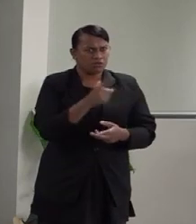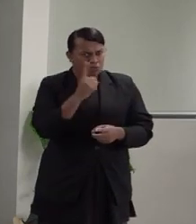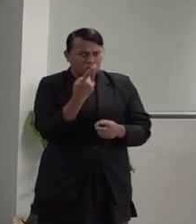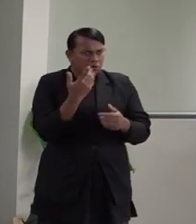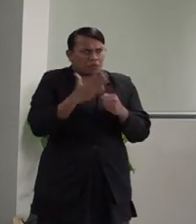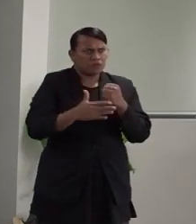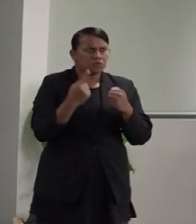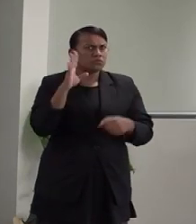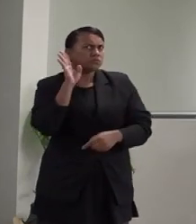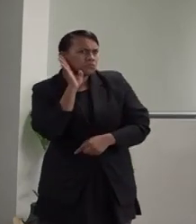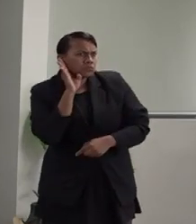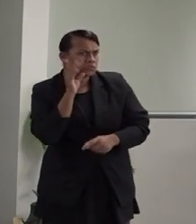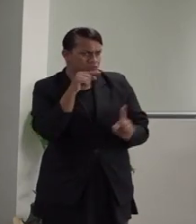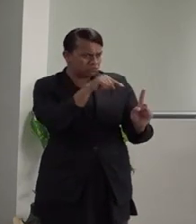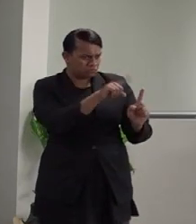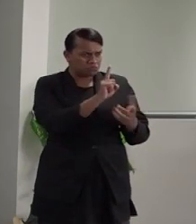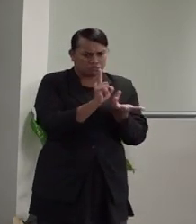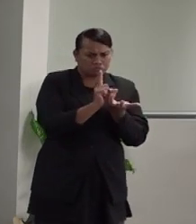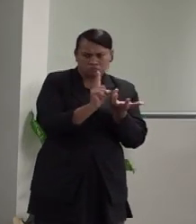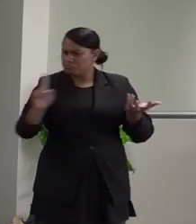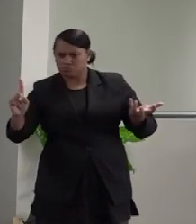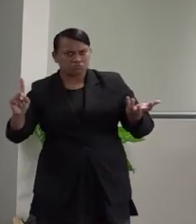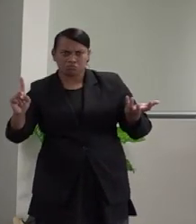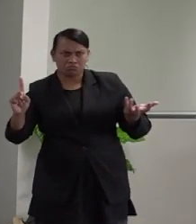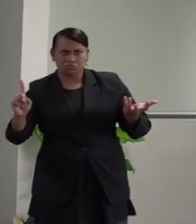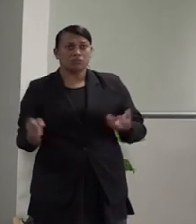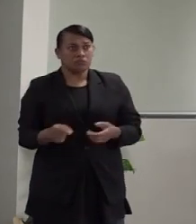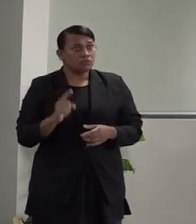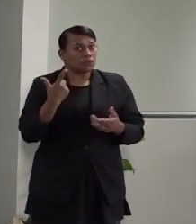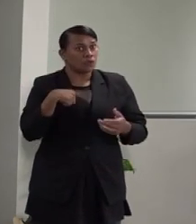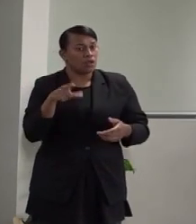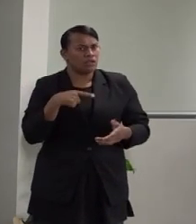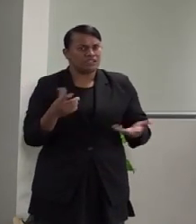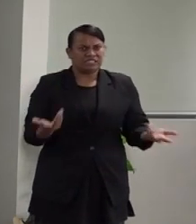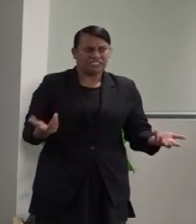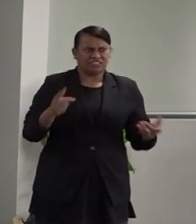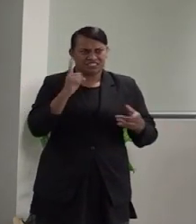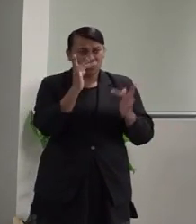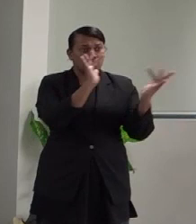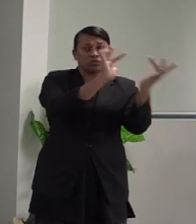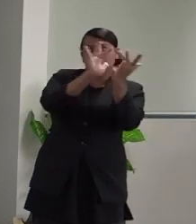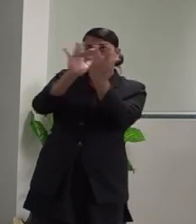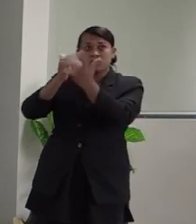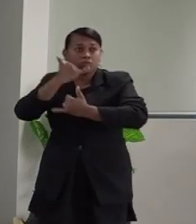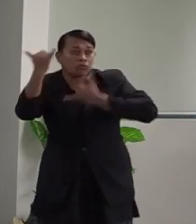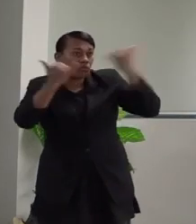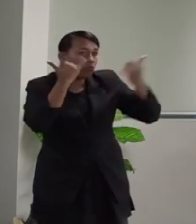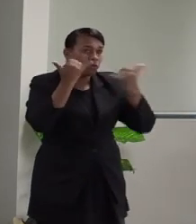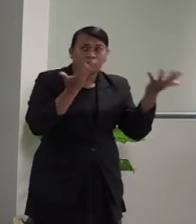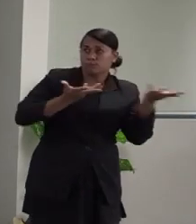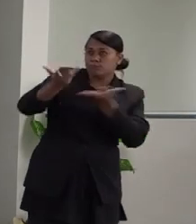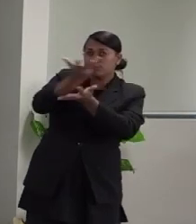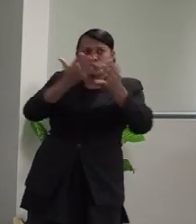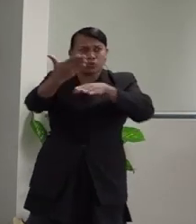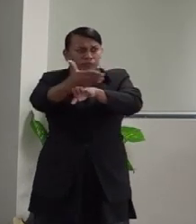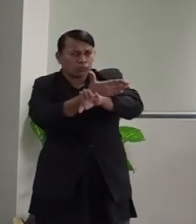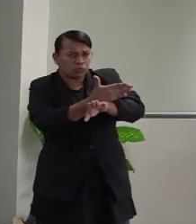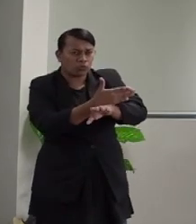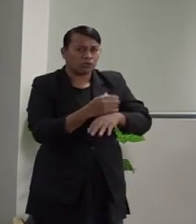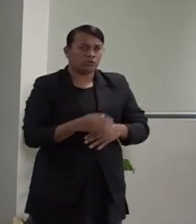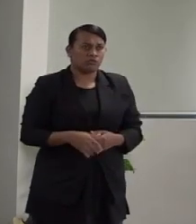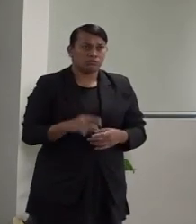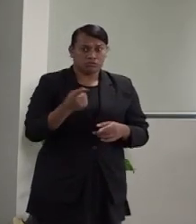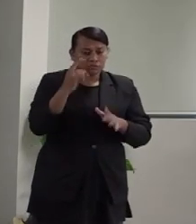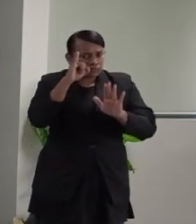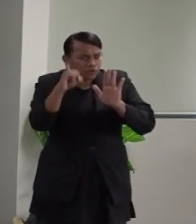self-quarantine. So our contact tracing had to be extended further back to identify even more